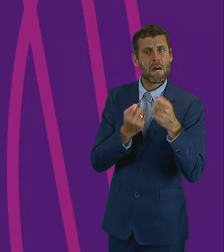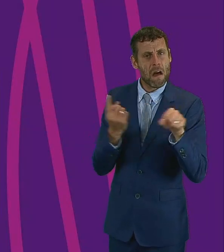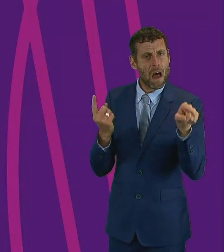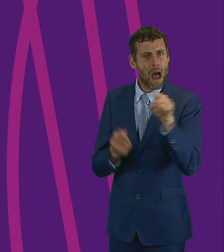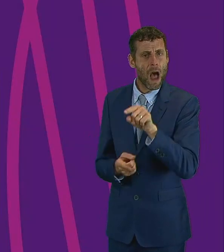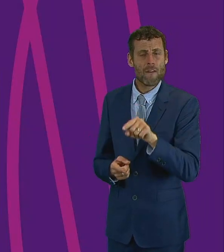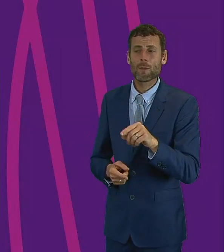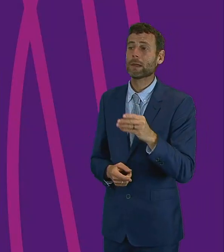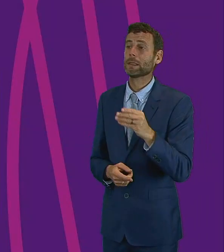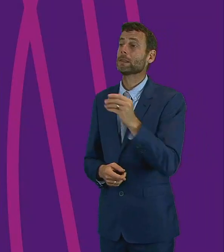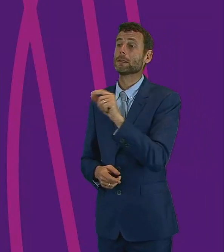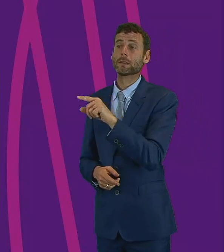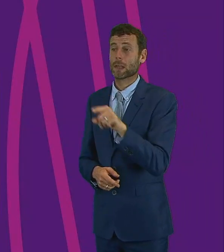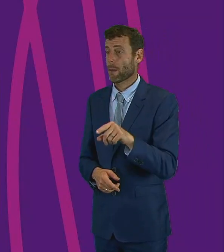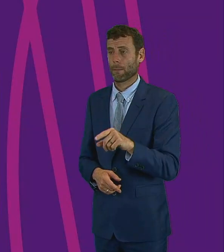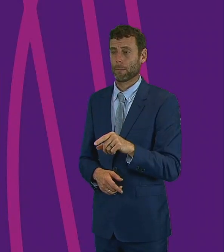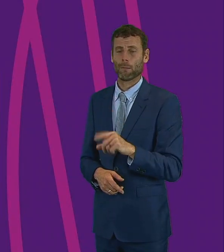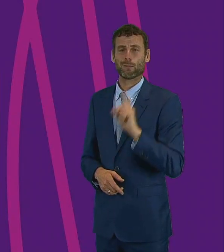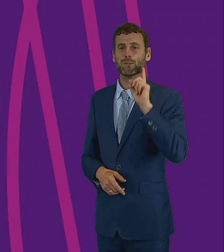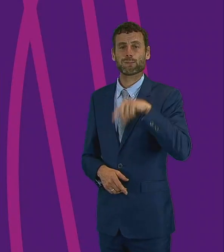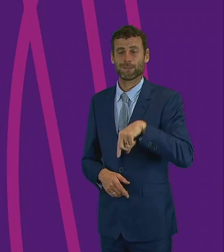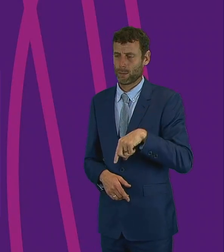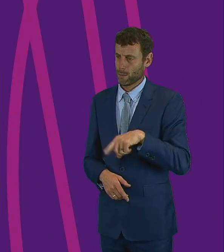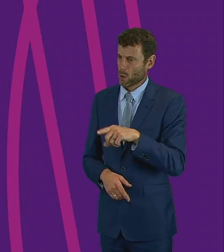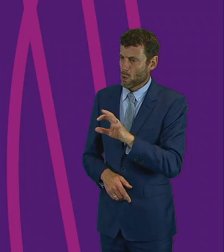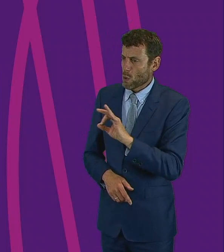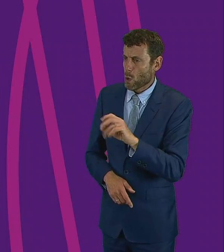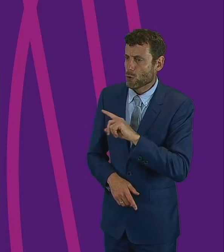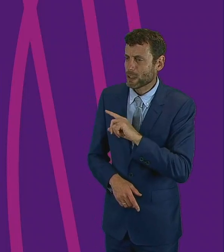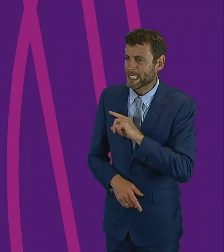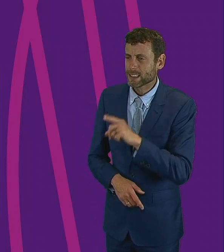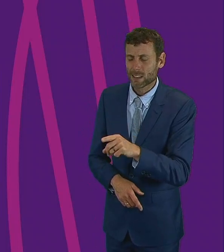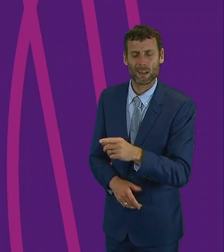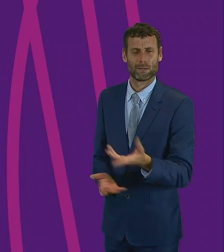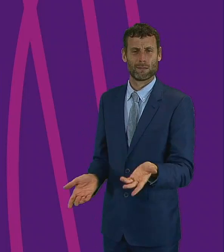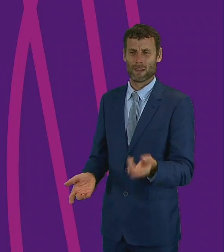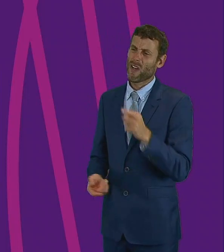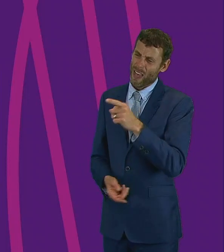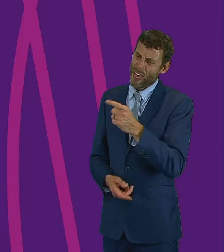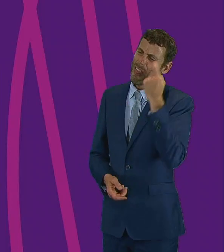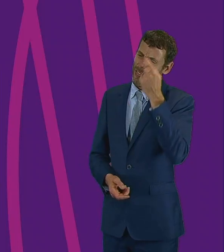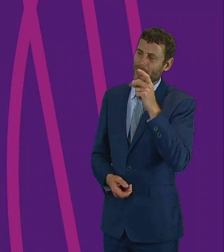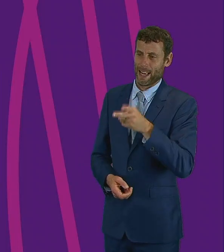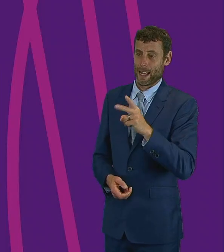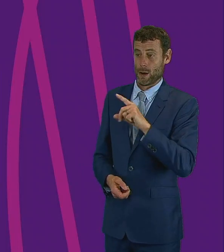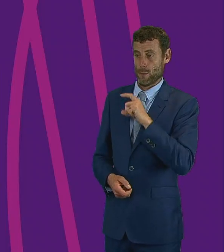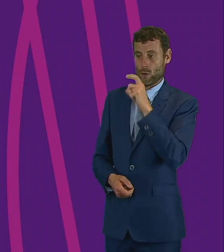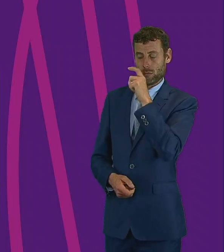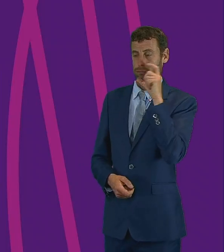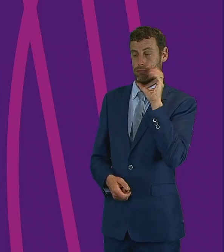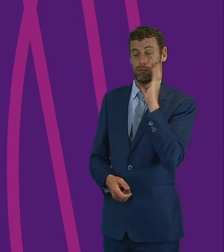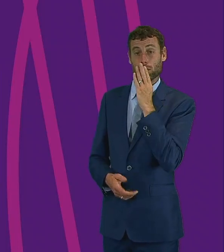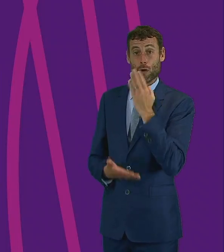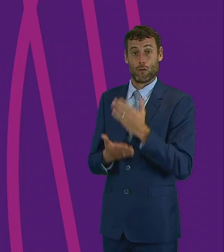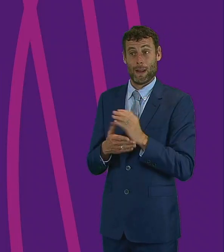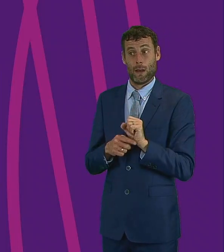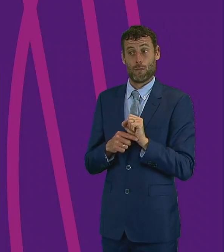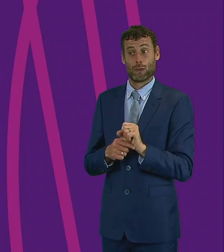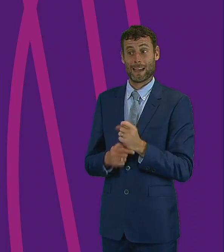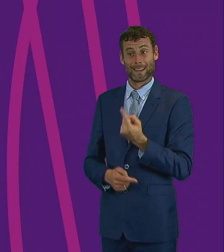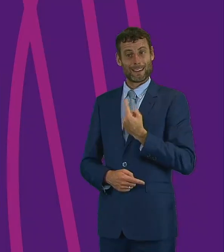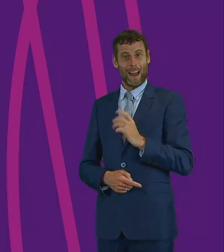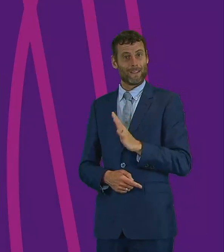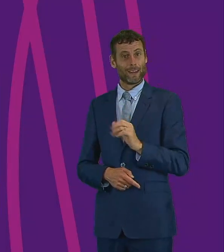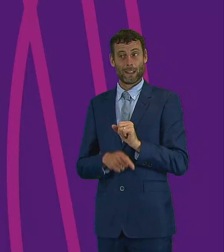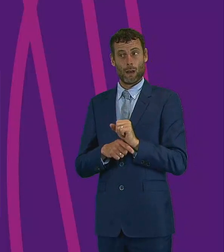reason for not doing so, then I would urge them to really think about it, because wearing a face covering is protecting other people,